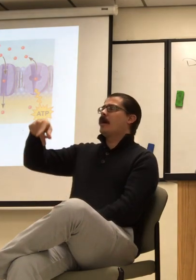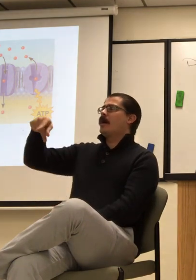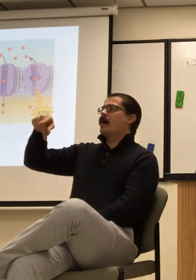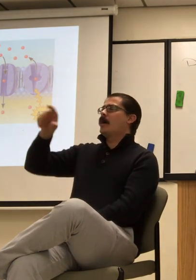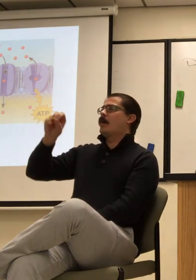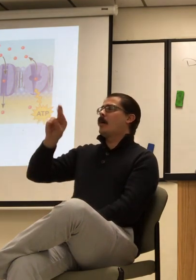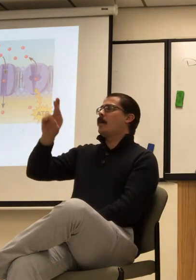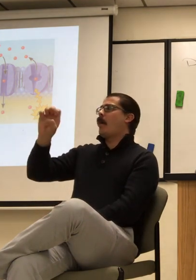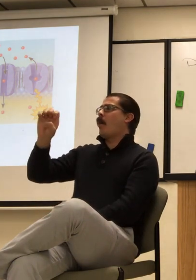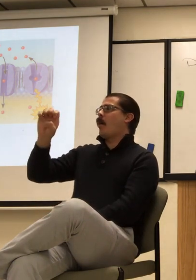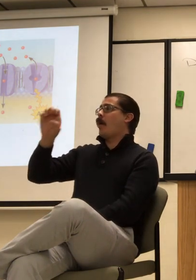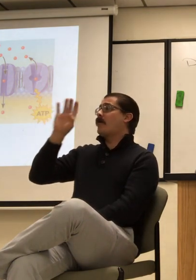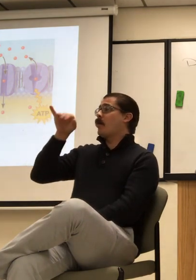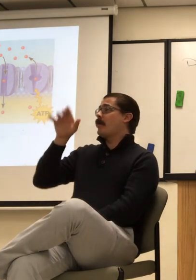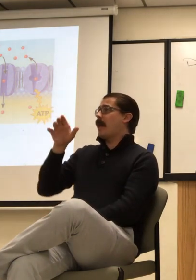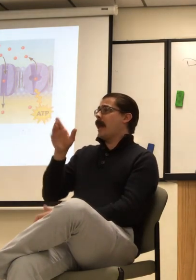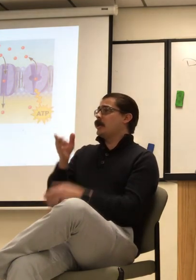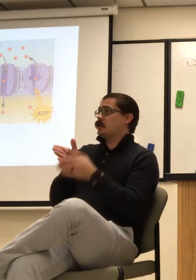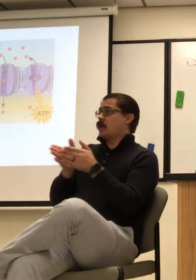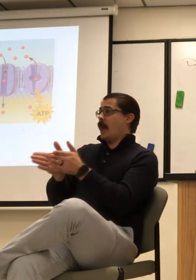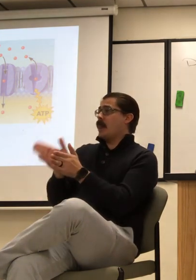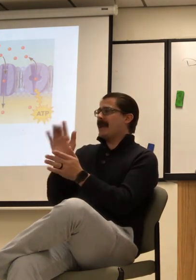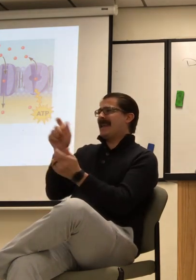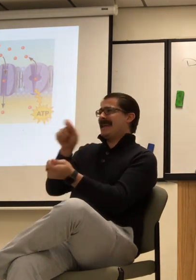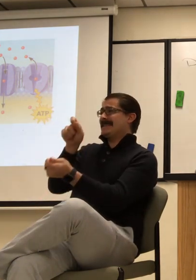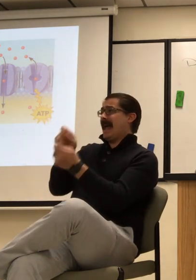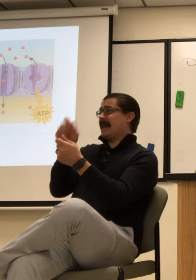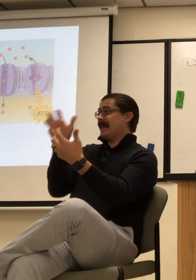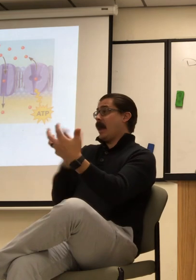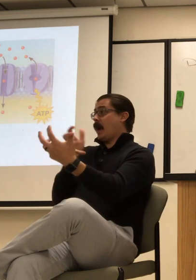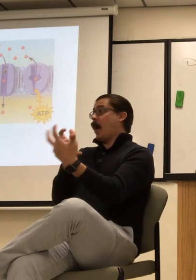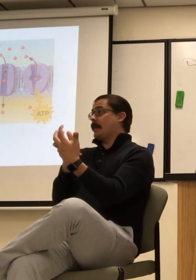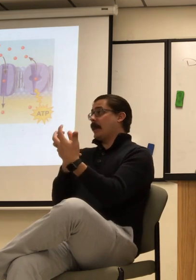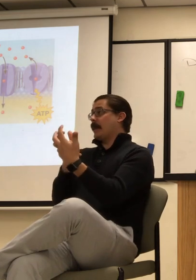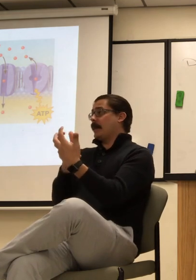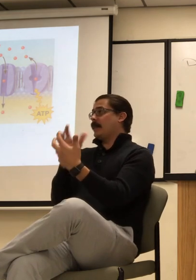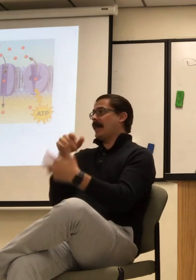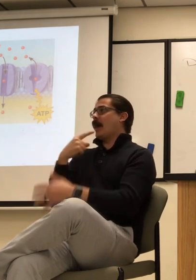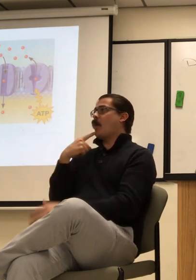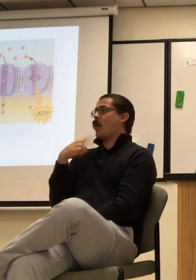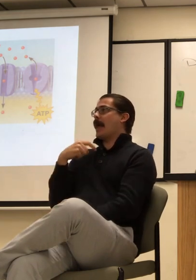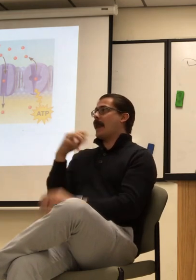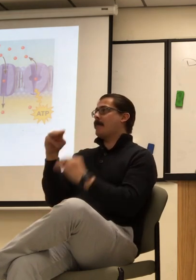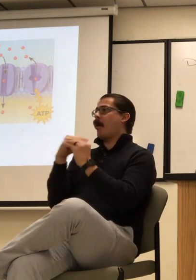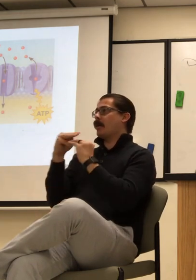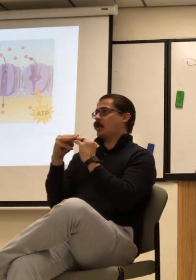channel can exactly accommodate the red molecule.